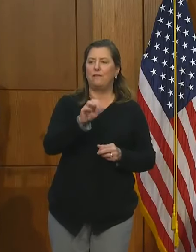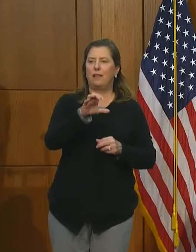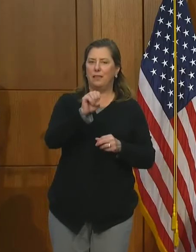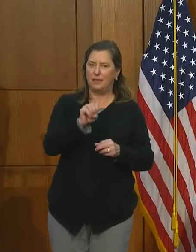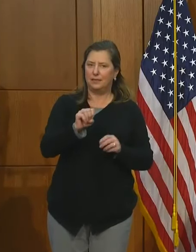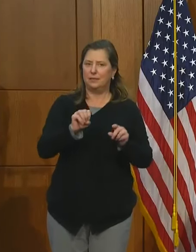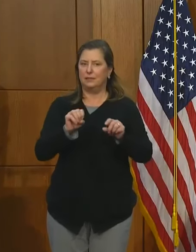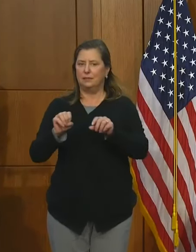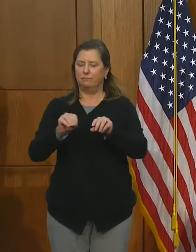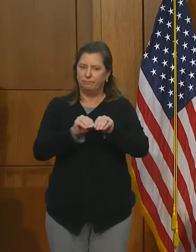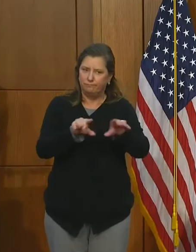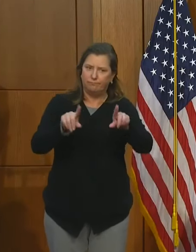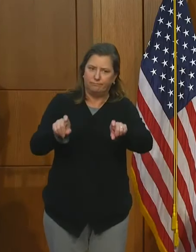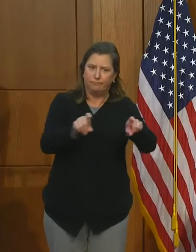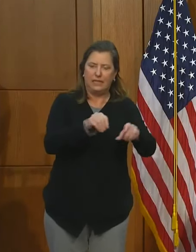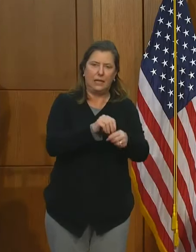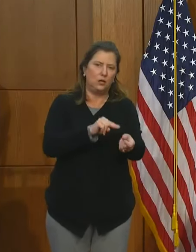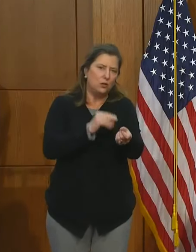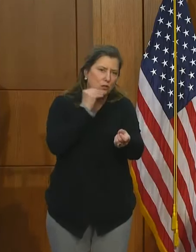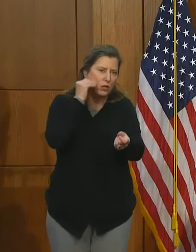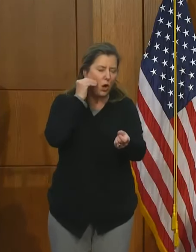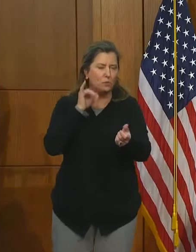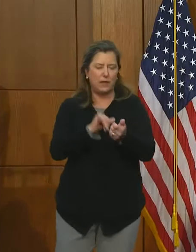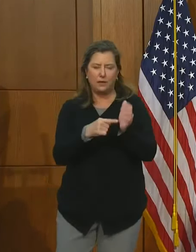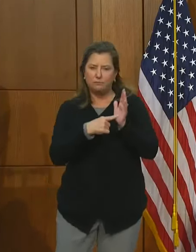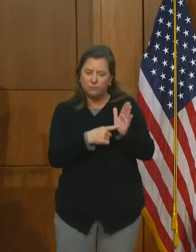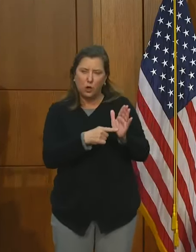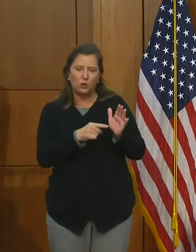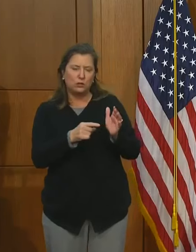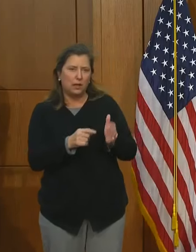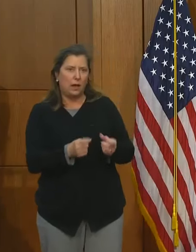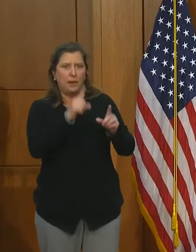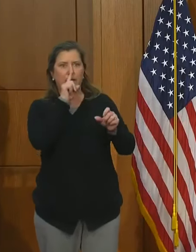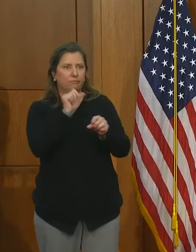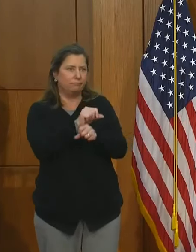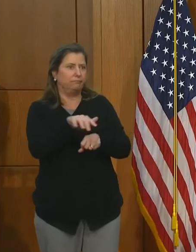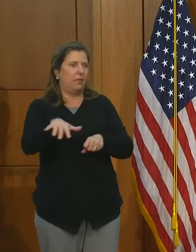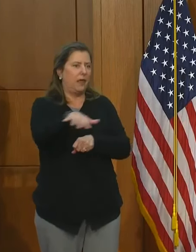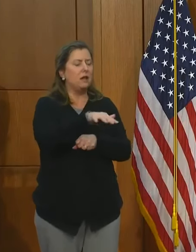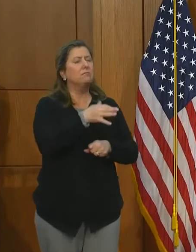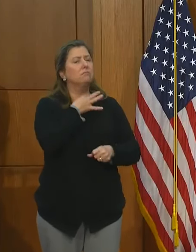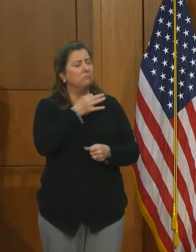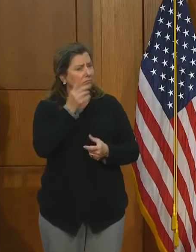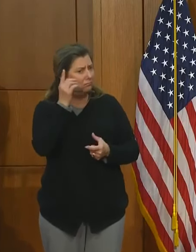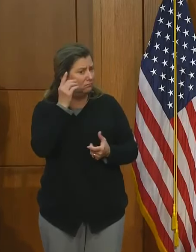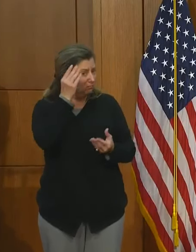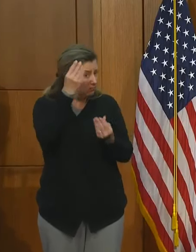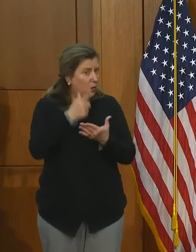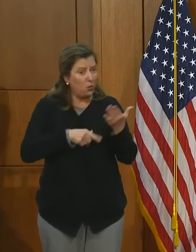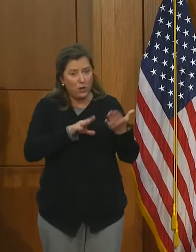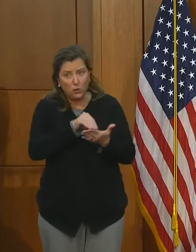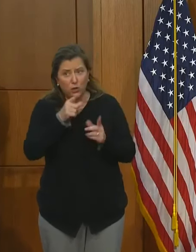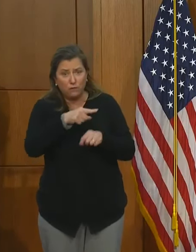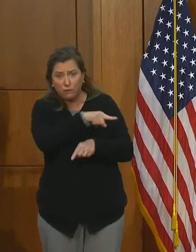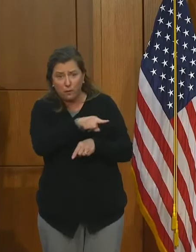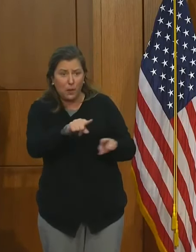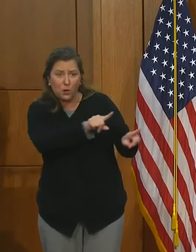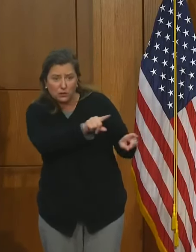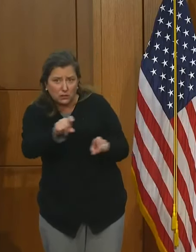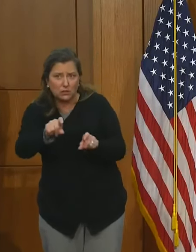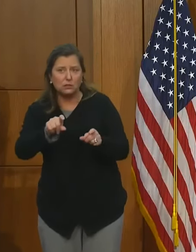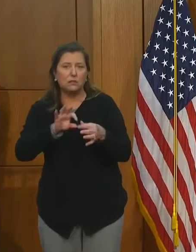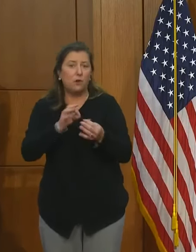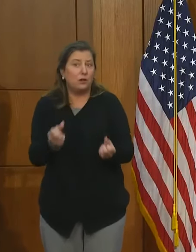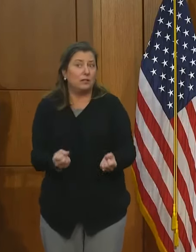at a particular day. And so I was wondering, are you going to provide information as to what you're learning from these surveys as to